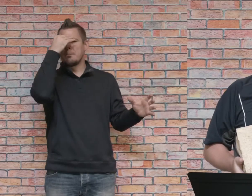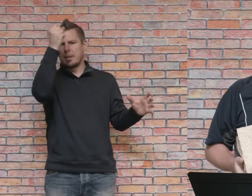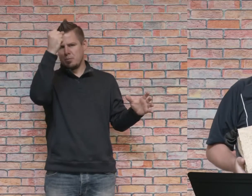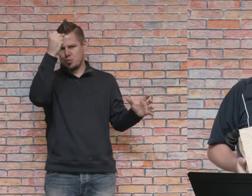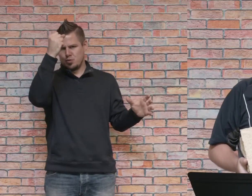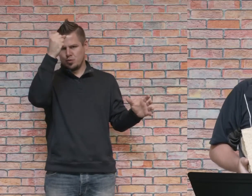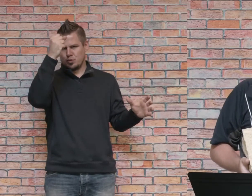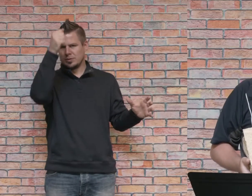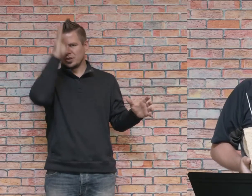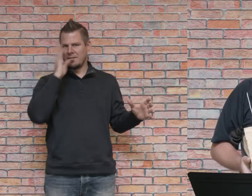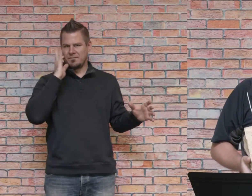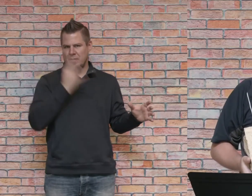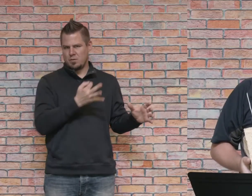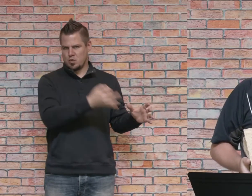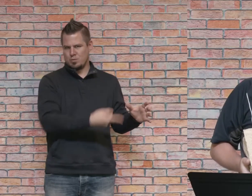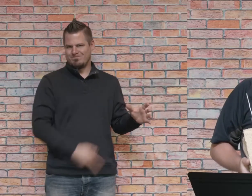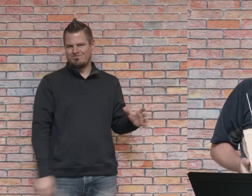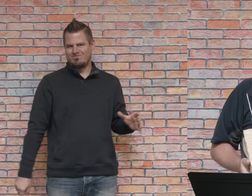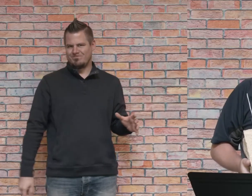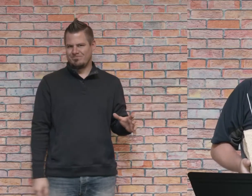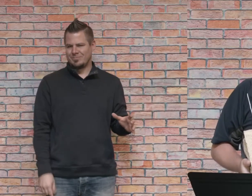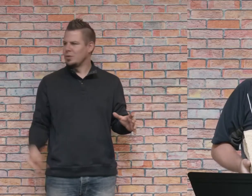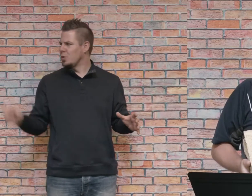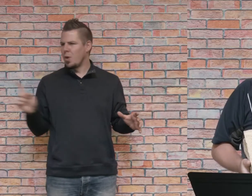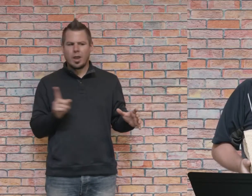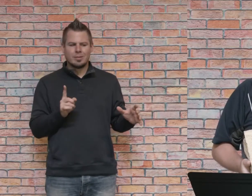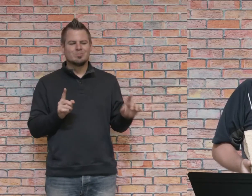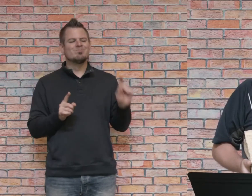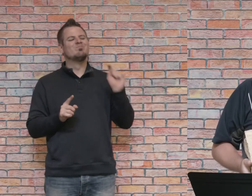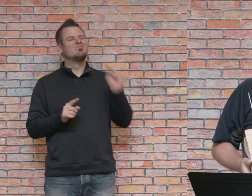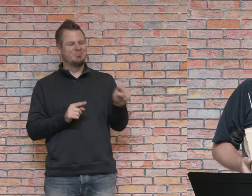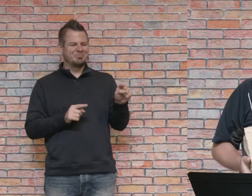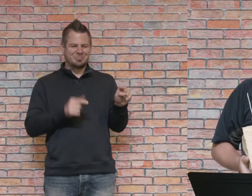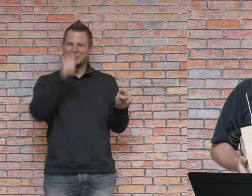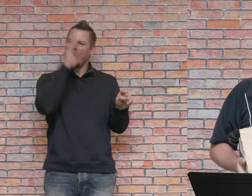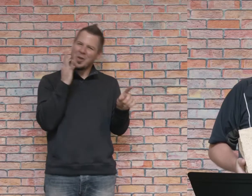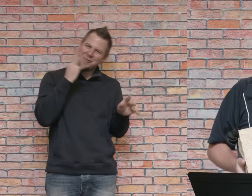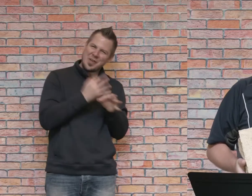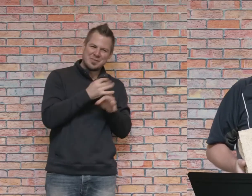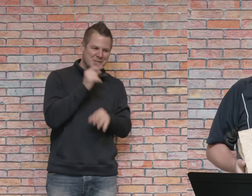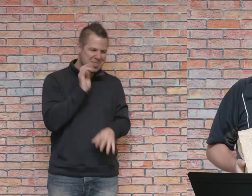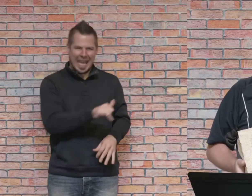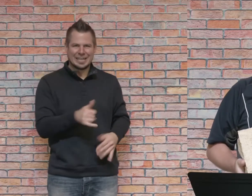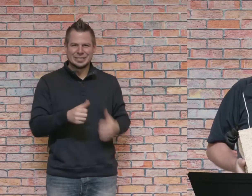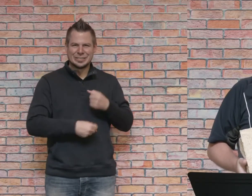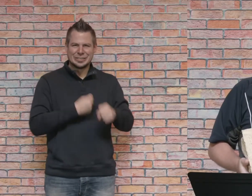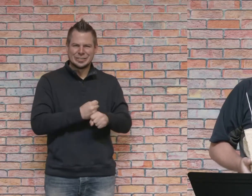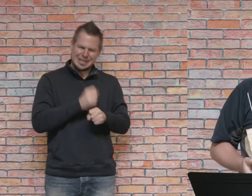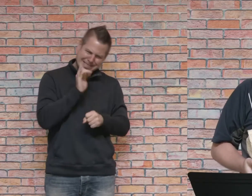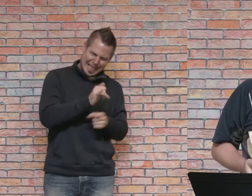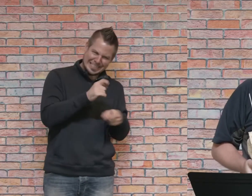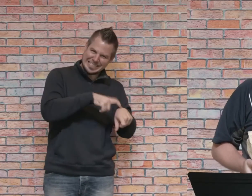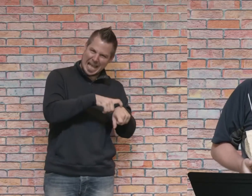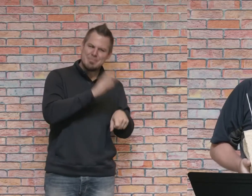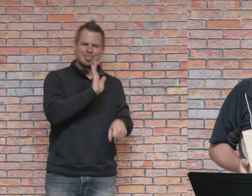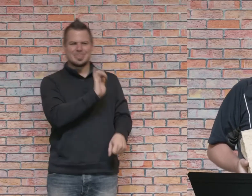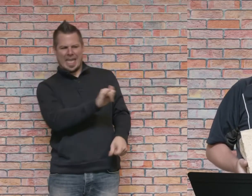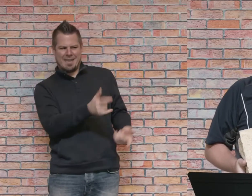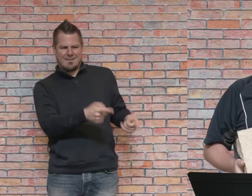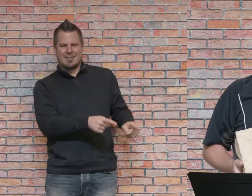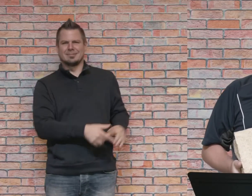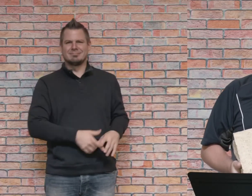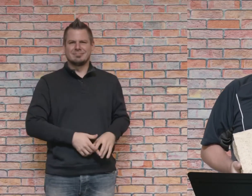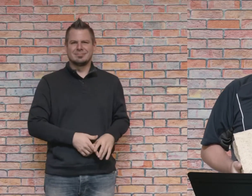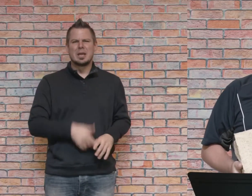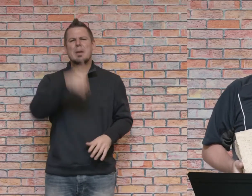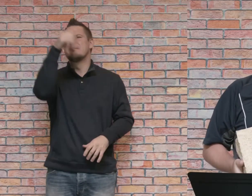this and I'll remember, man, God was faithful that year. God was faithful in that event. And maybe your kids, Dad, Mom, what's